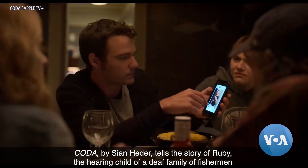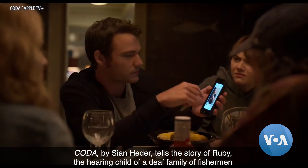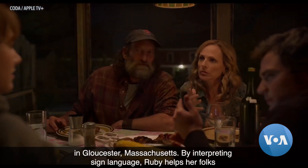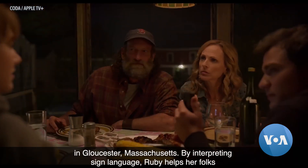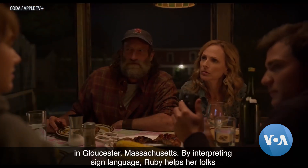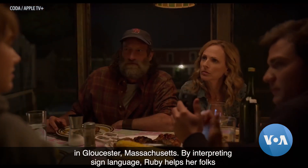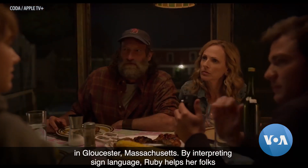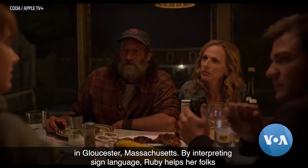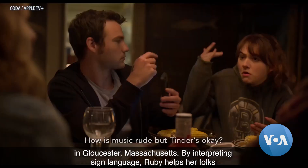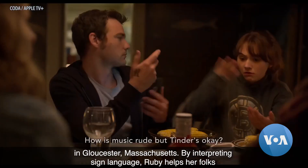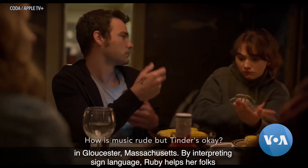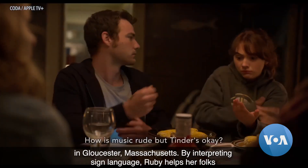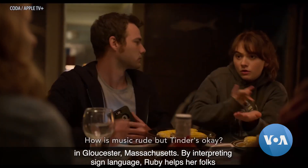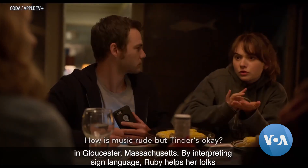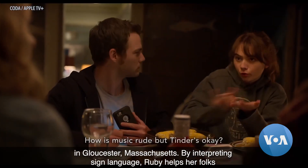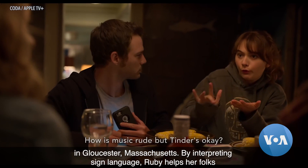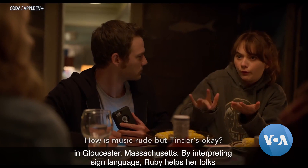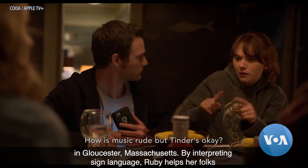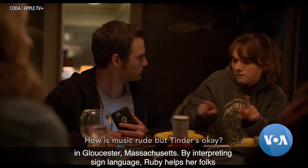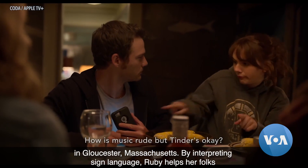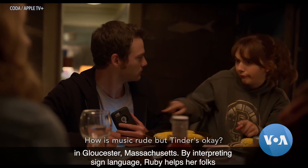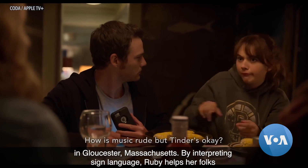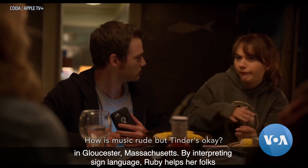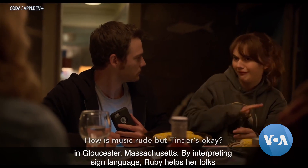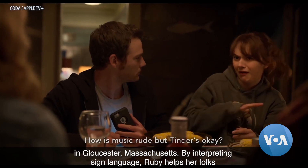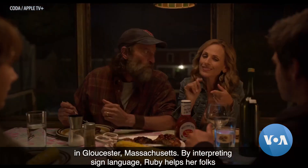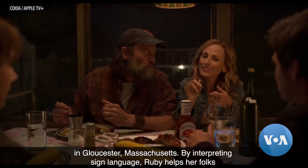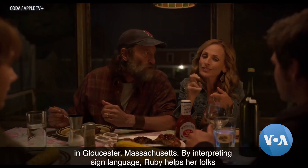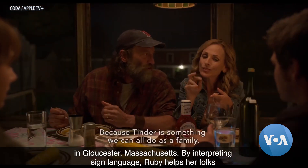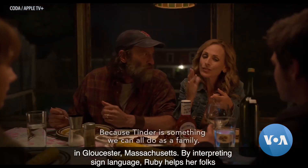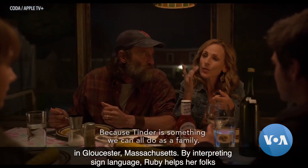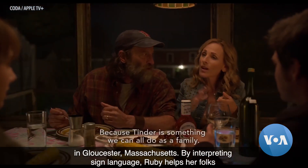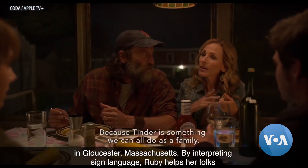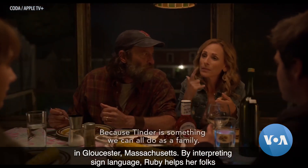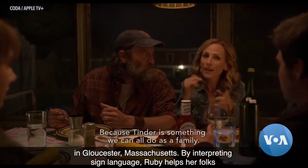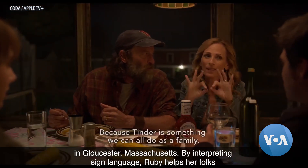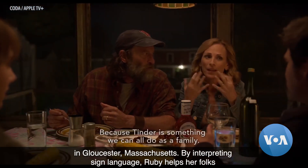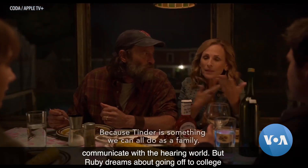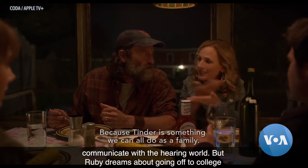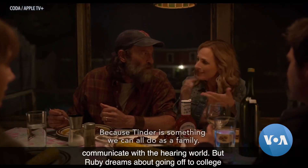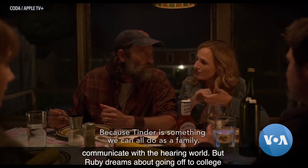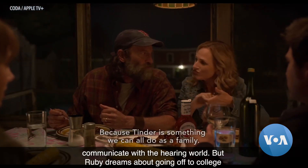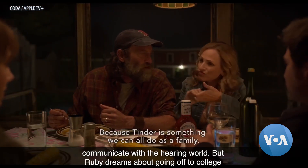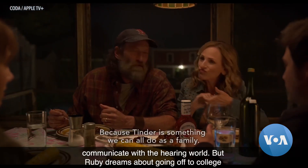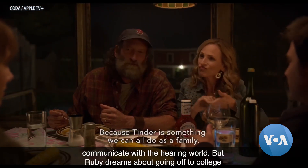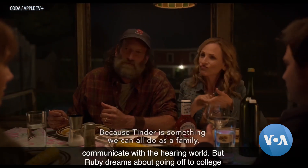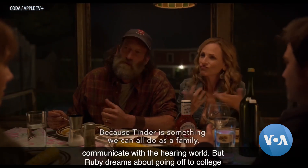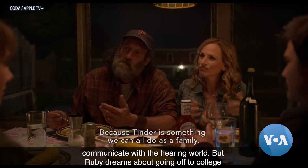fishermen in Gloucester, Massachusetts. By interpreting sign language, Ruby helps her folks communicate with the hearing